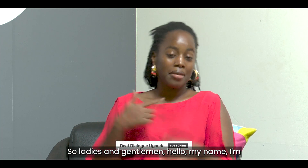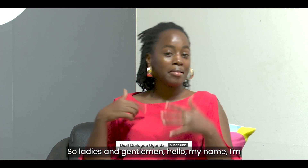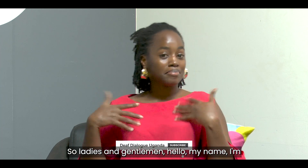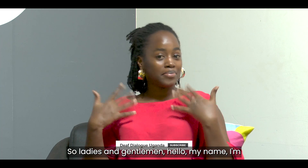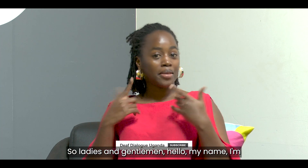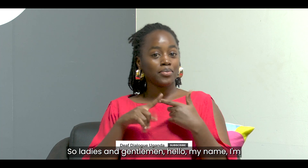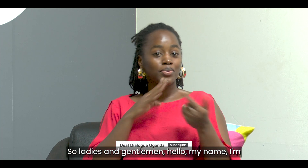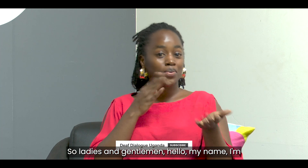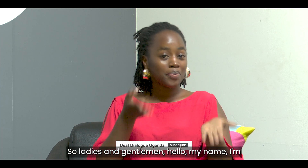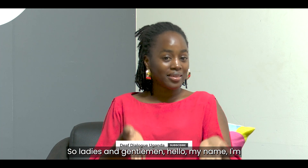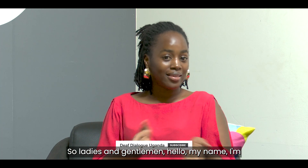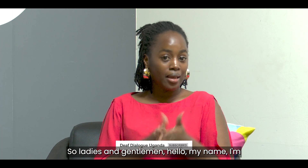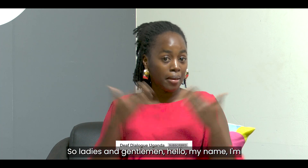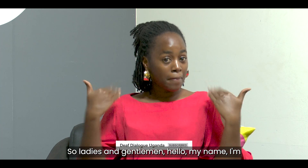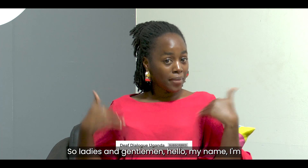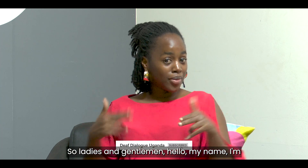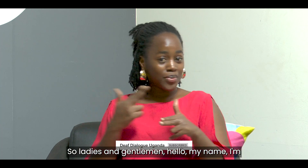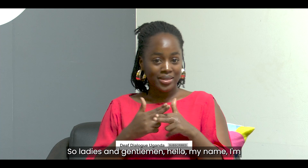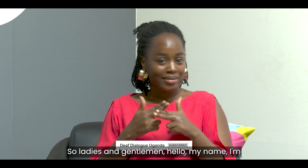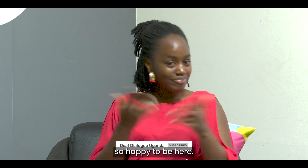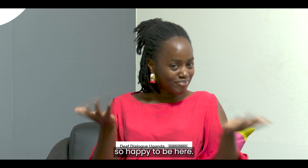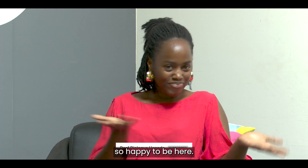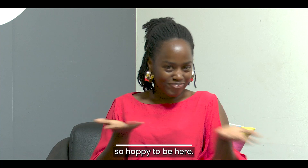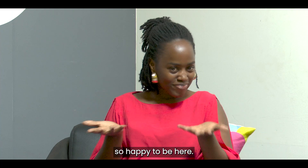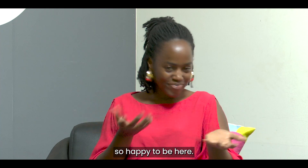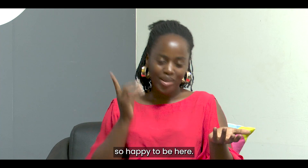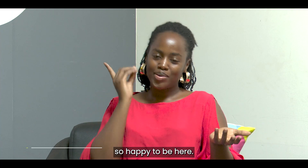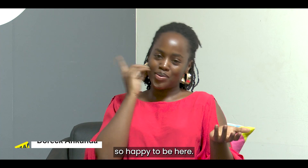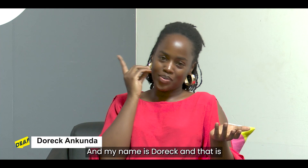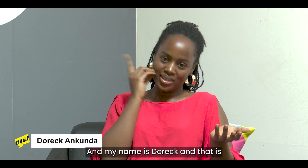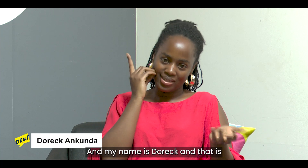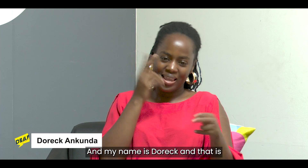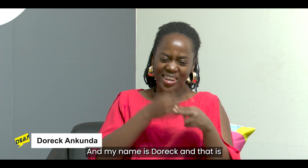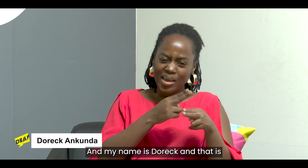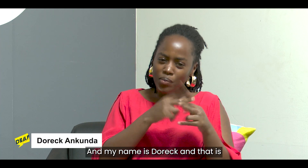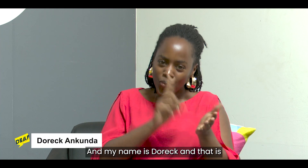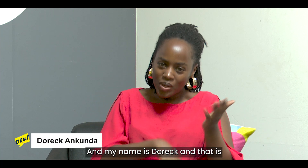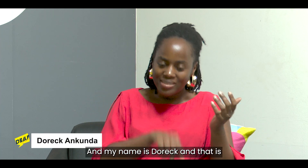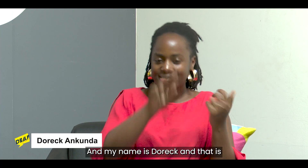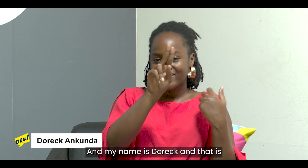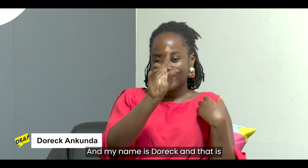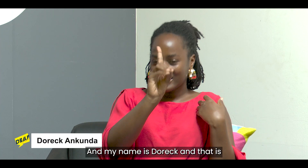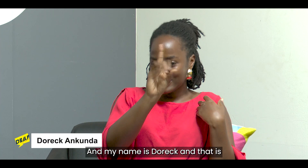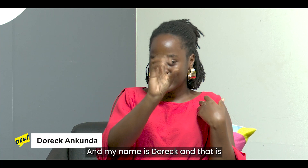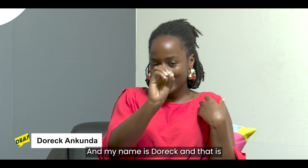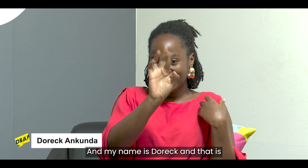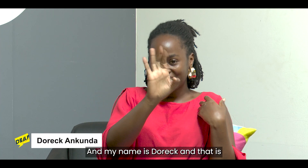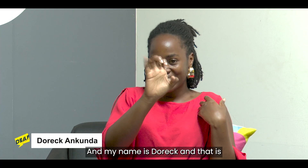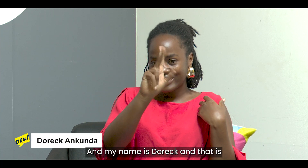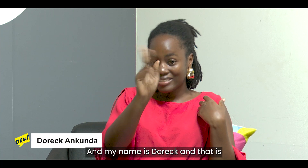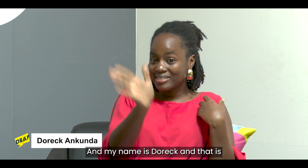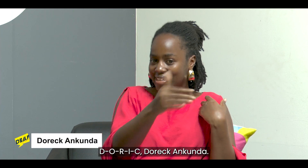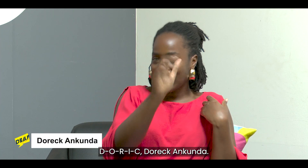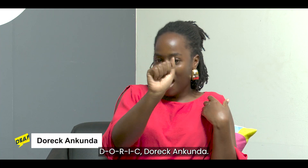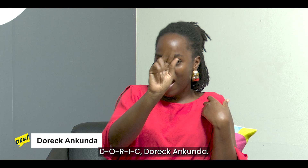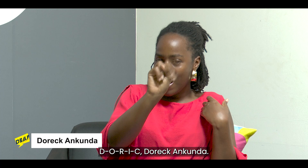gentlemen, hello. I'm so happy to be here, and my name is Doric, and that is